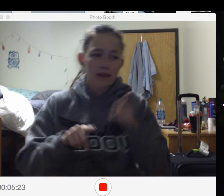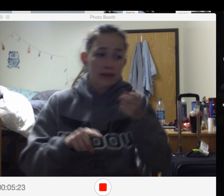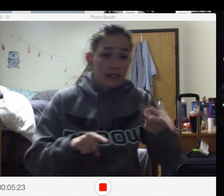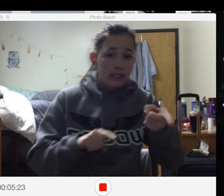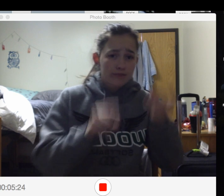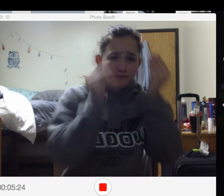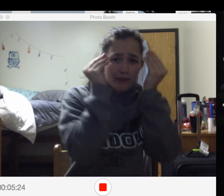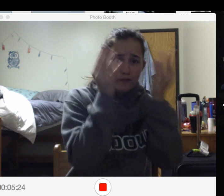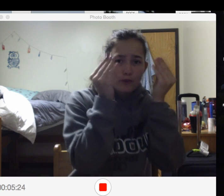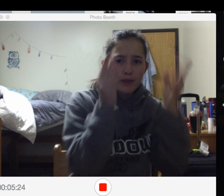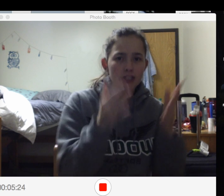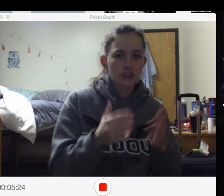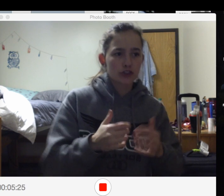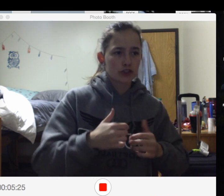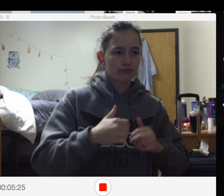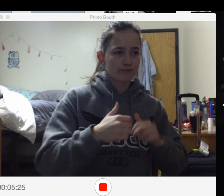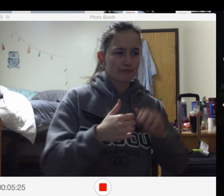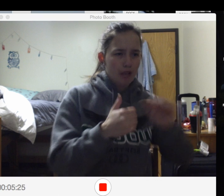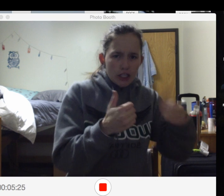Ventura for the 4th time.